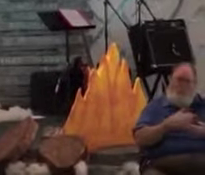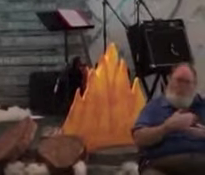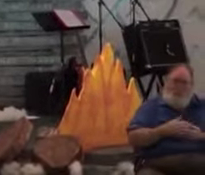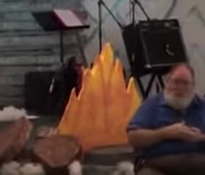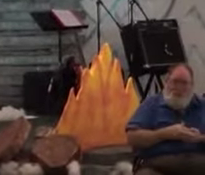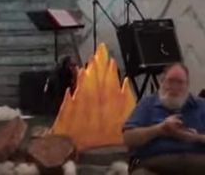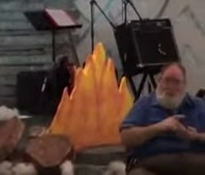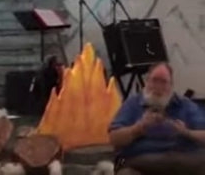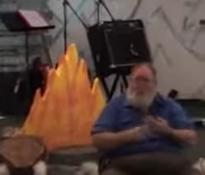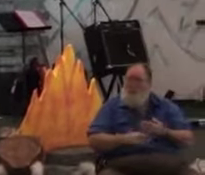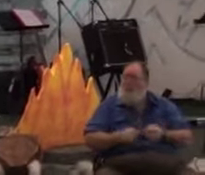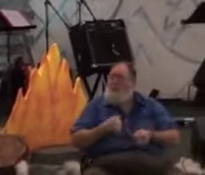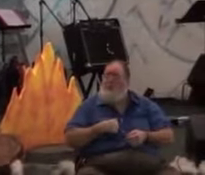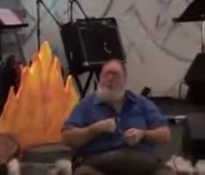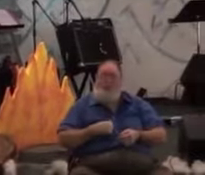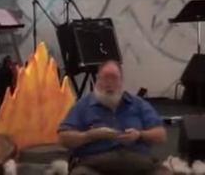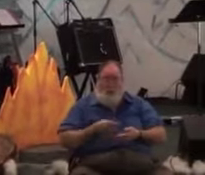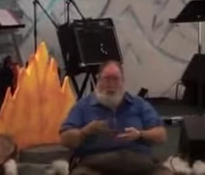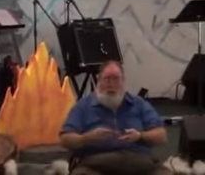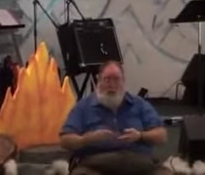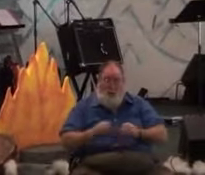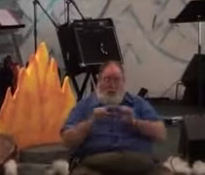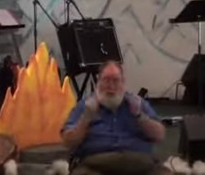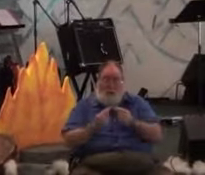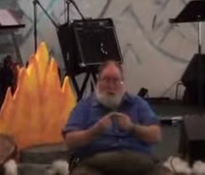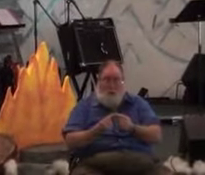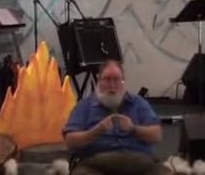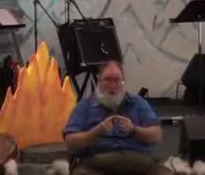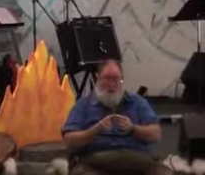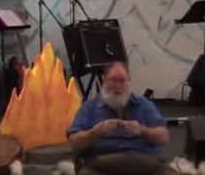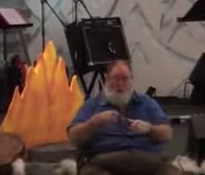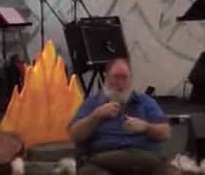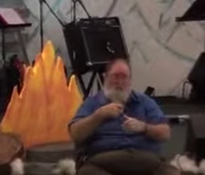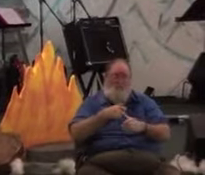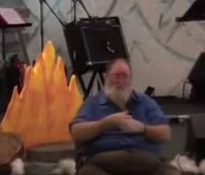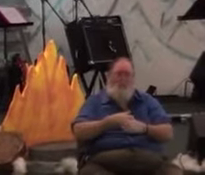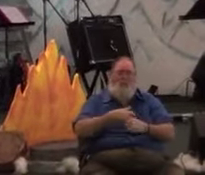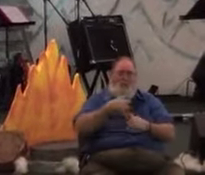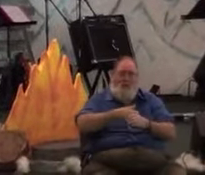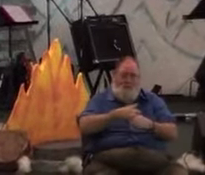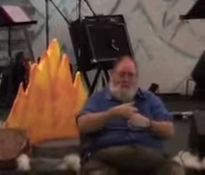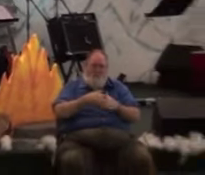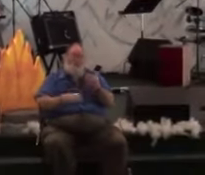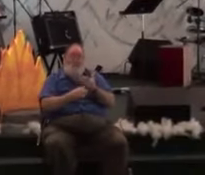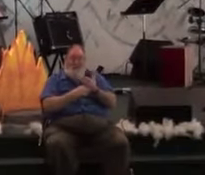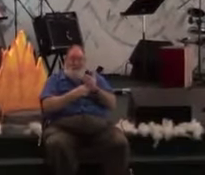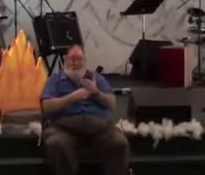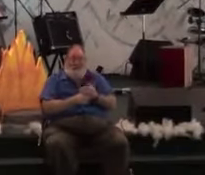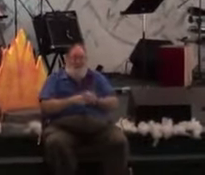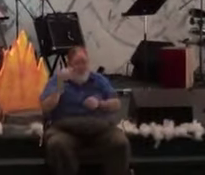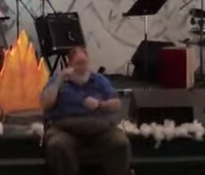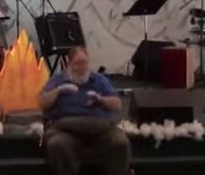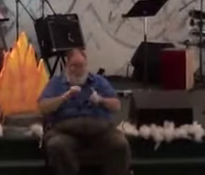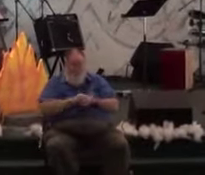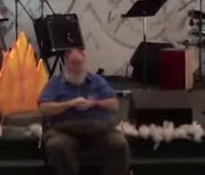o'clock. And we can buy a block of tickets, and if we do, they're $10 a piece. He's really a good Christian